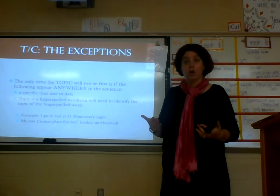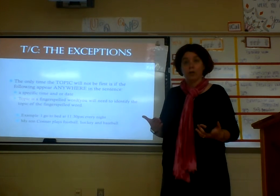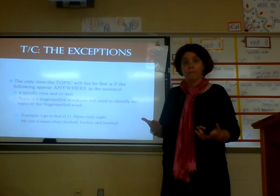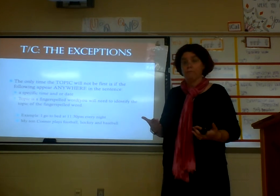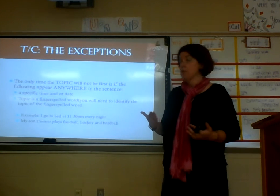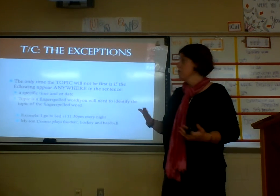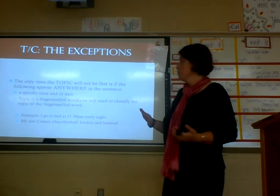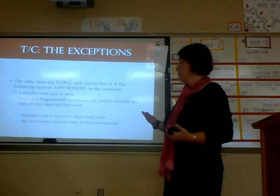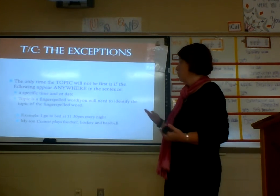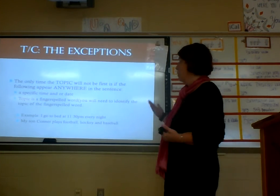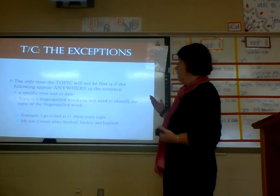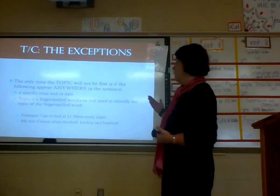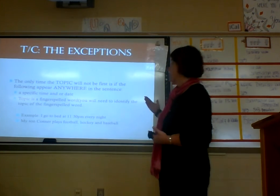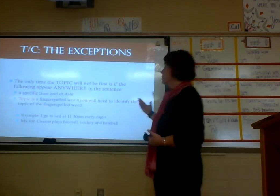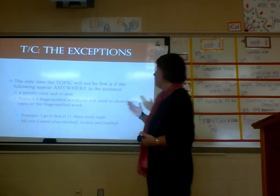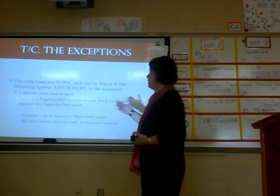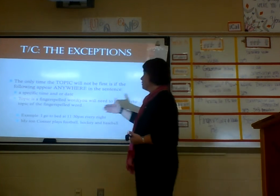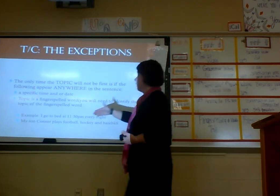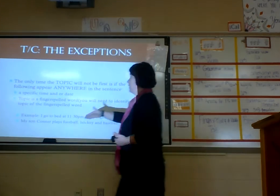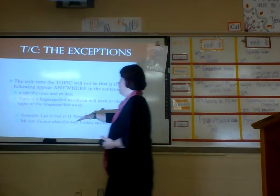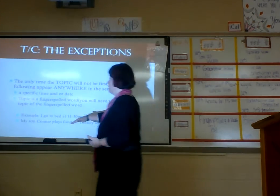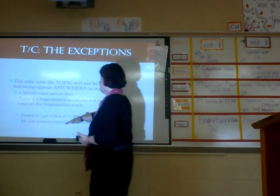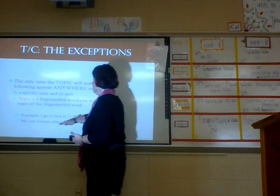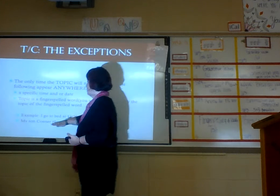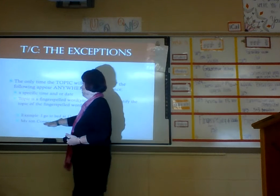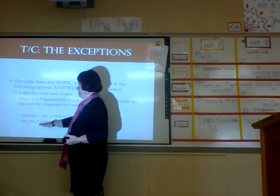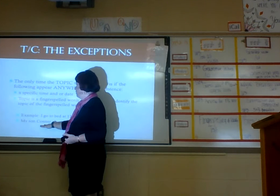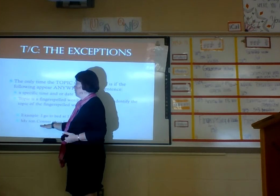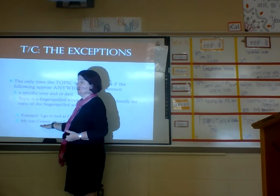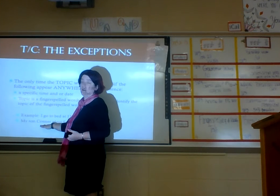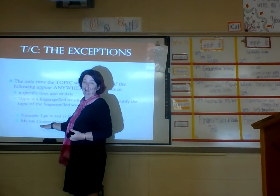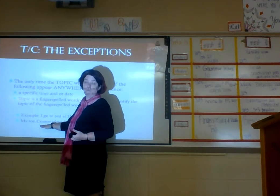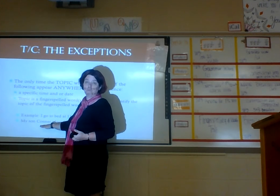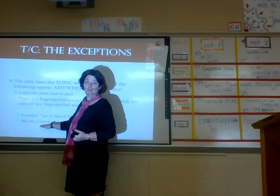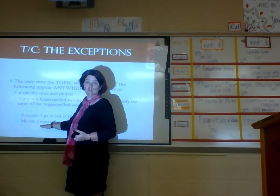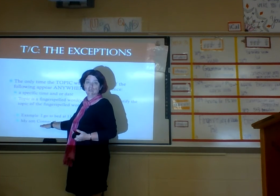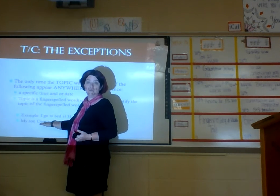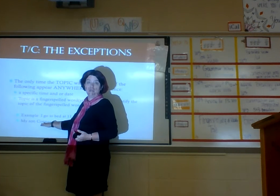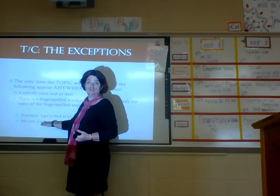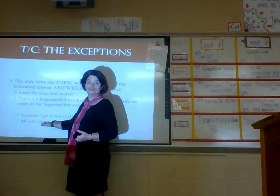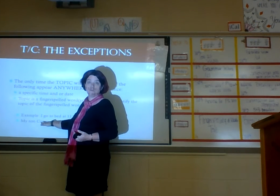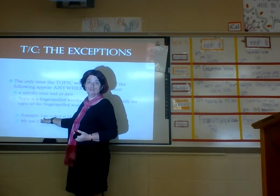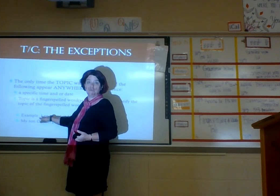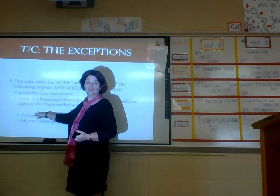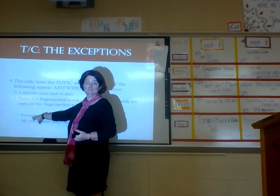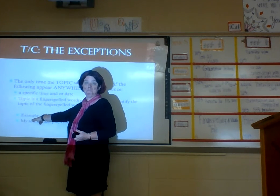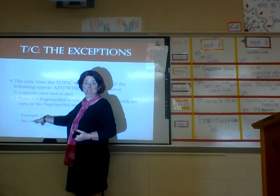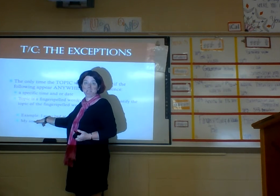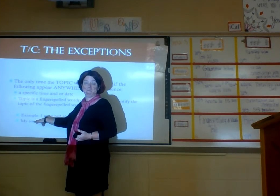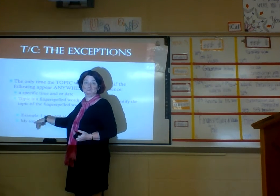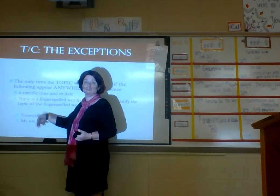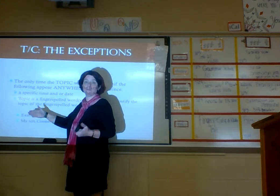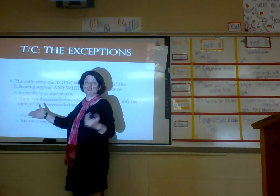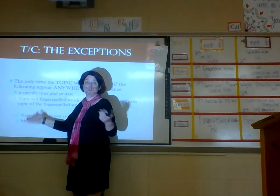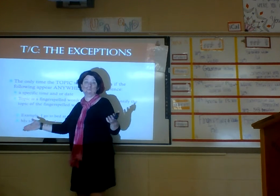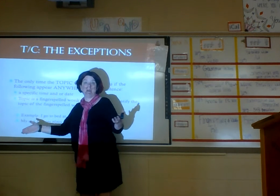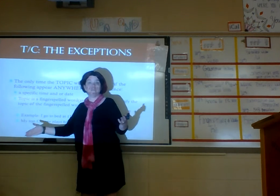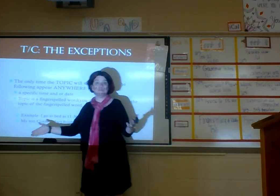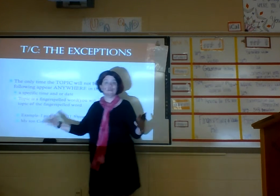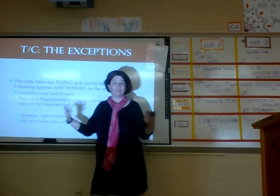Connor. So if I was finger spelling Connor, I would have to put my son first. No matter the sentence, I'm